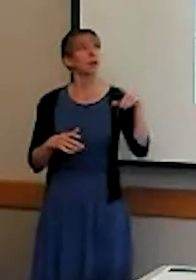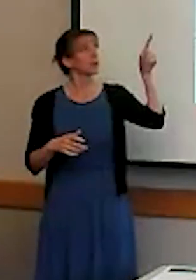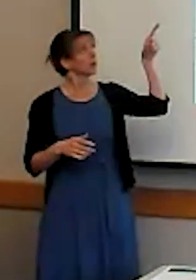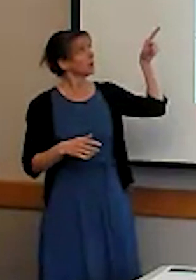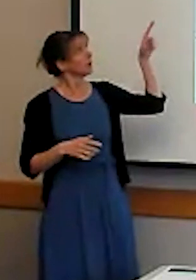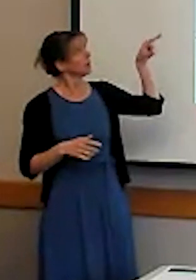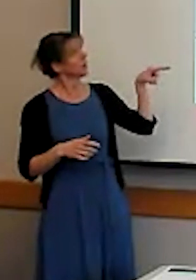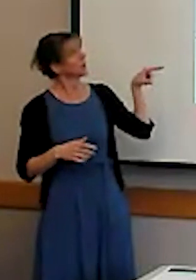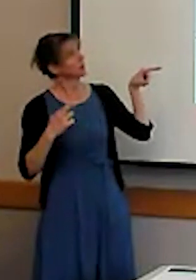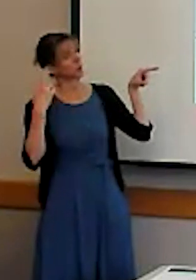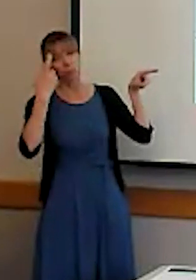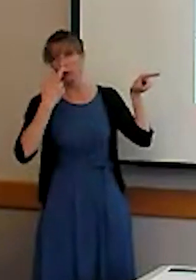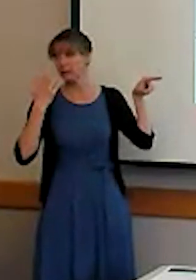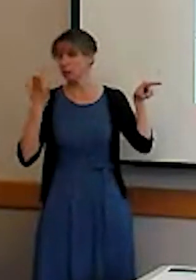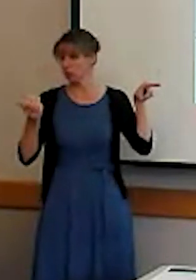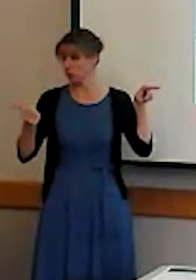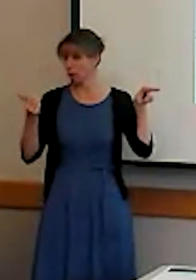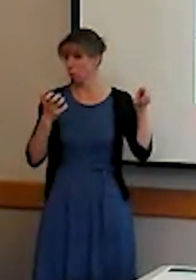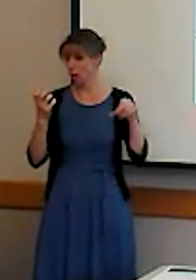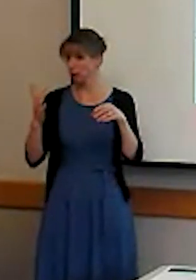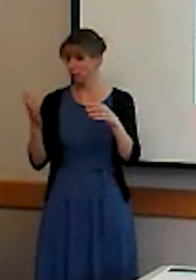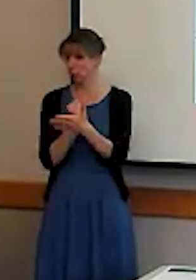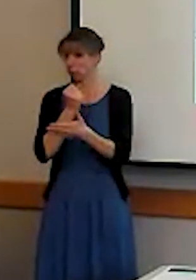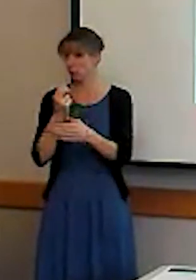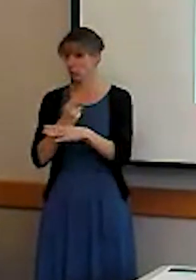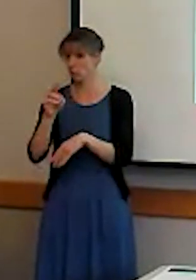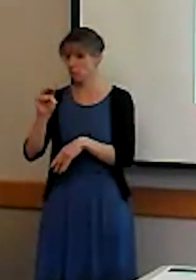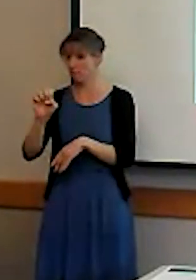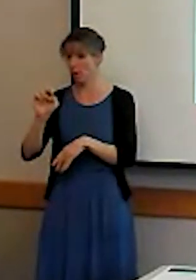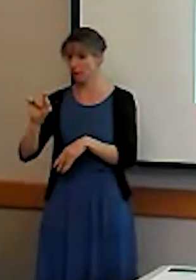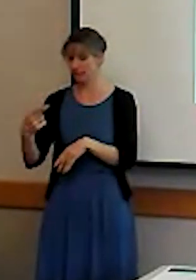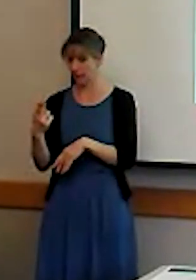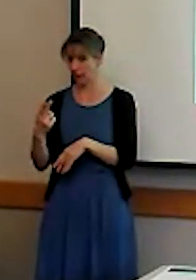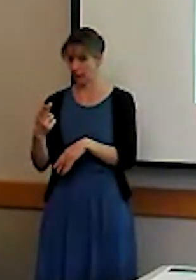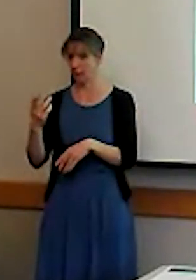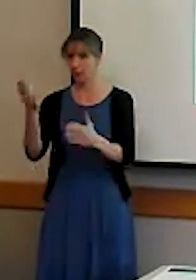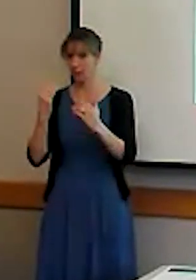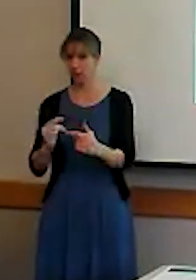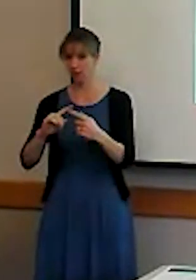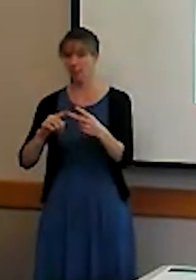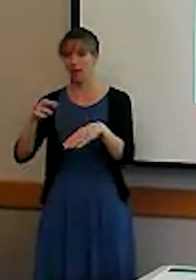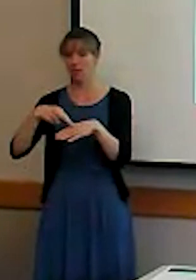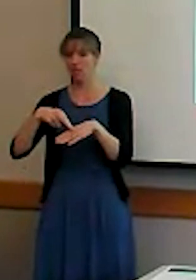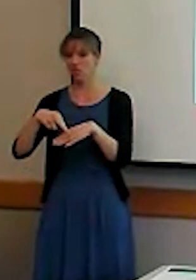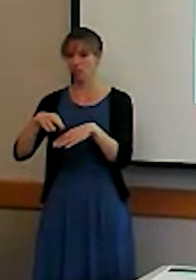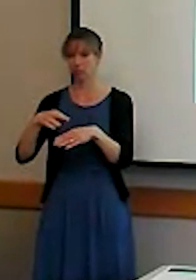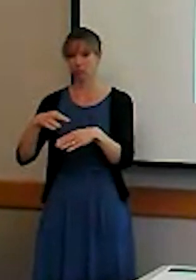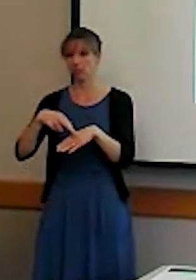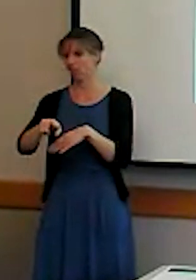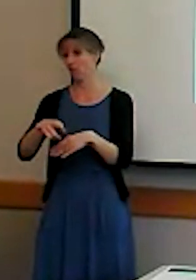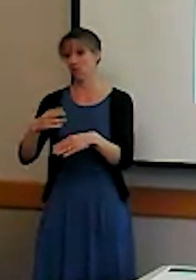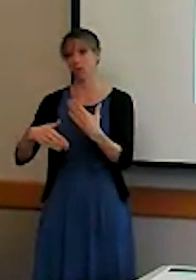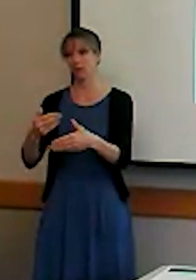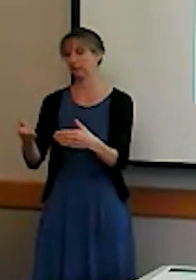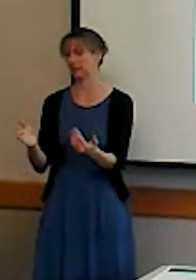some reasons that you might want to use Montec. And then the referral process is easy.